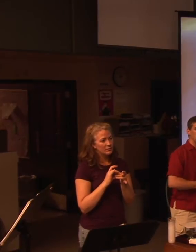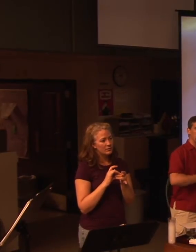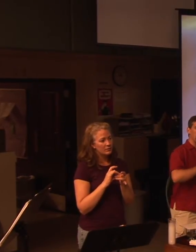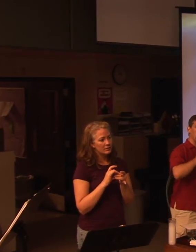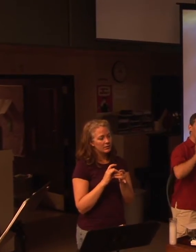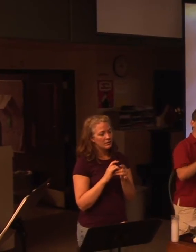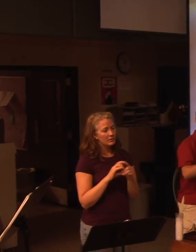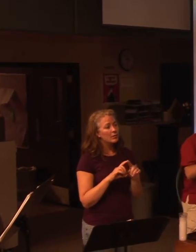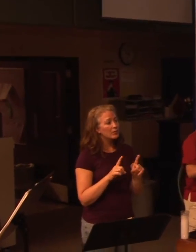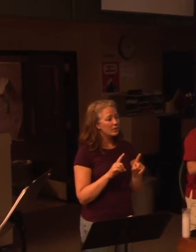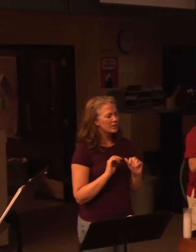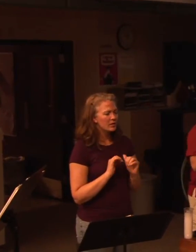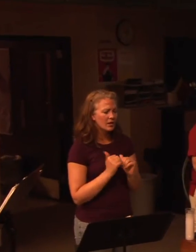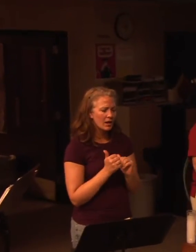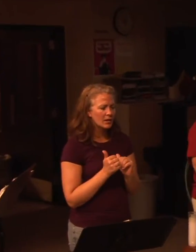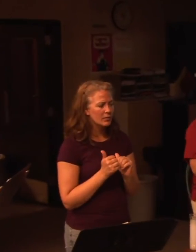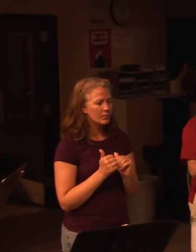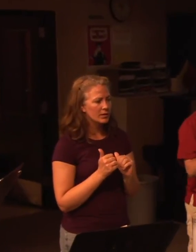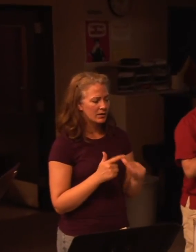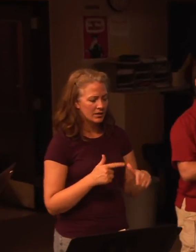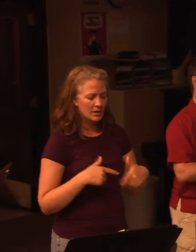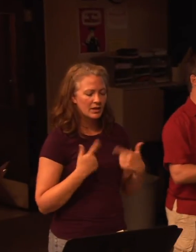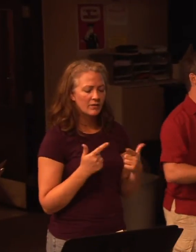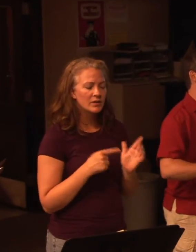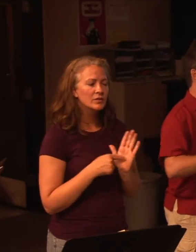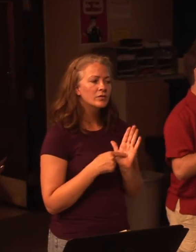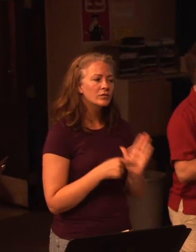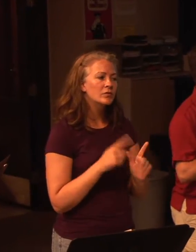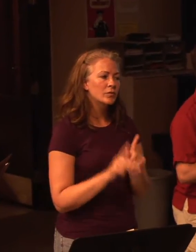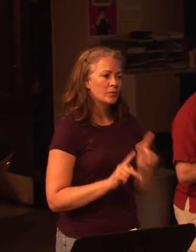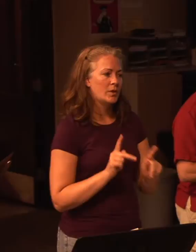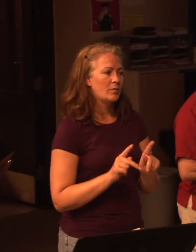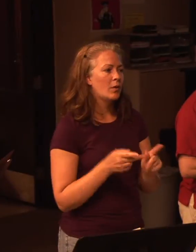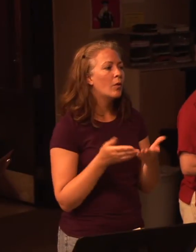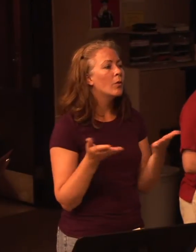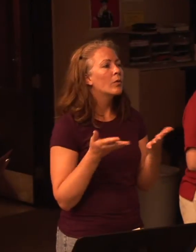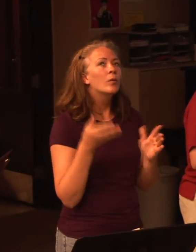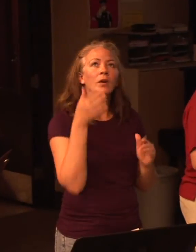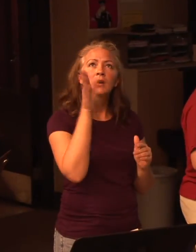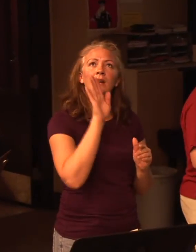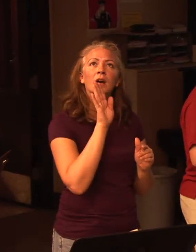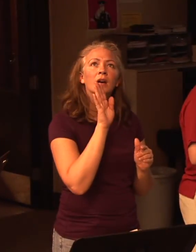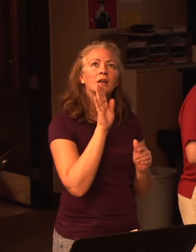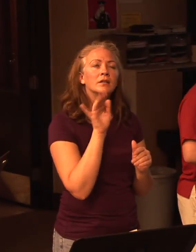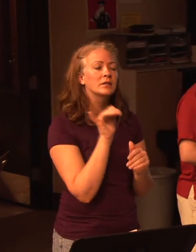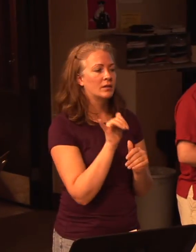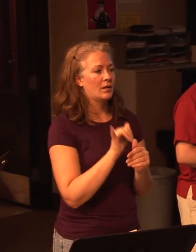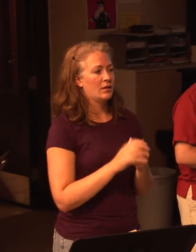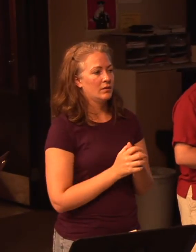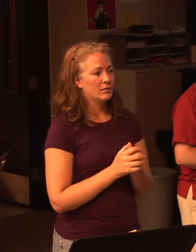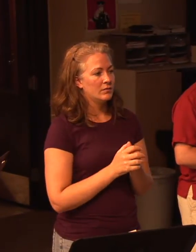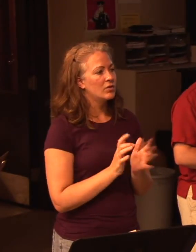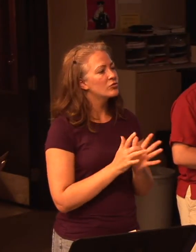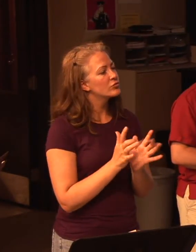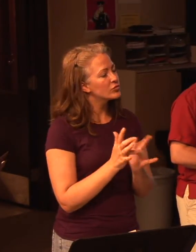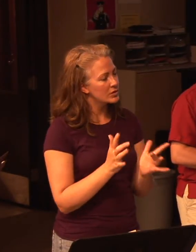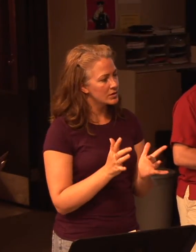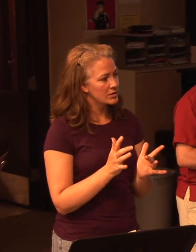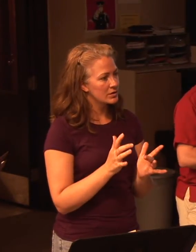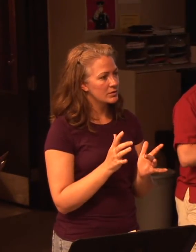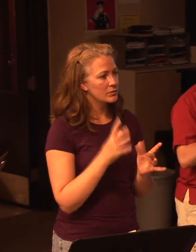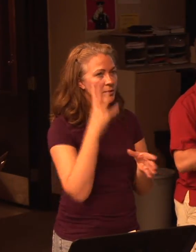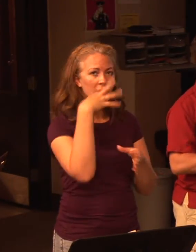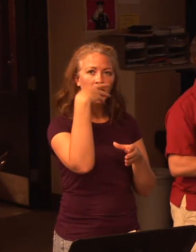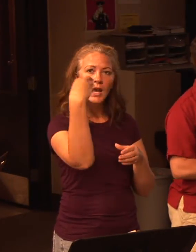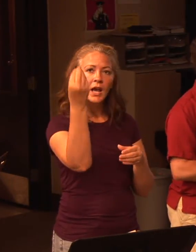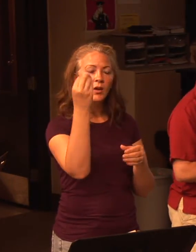there. But how do we live this out in the world and show people what God is really like? And I think we look at Jesus. Jesus was about being out in the